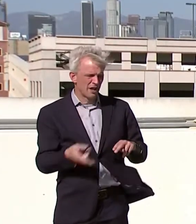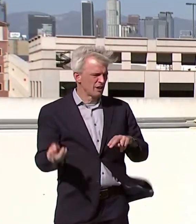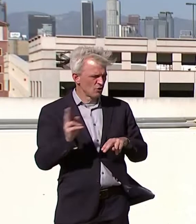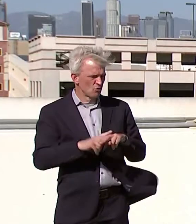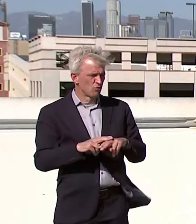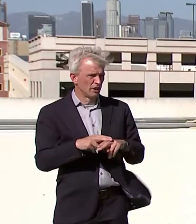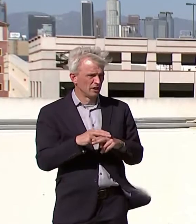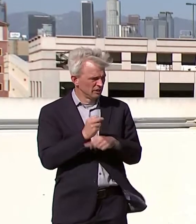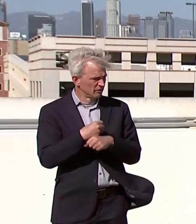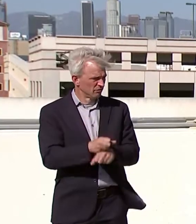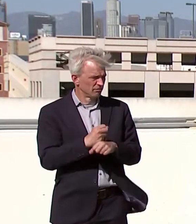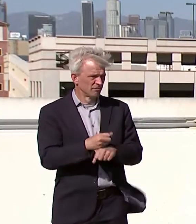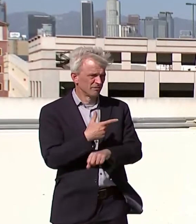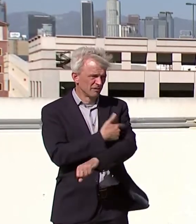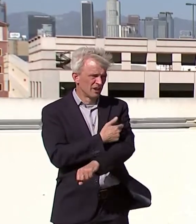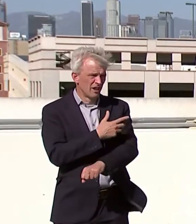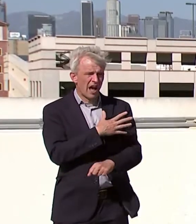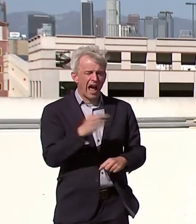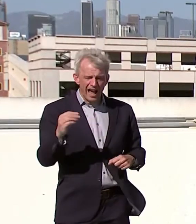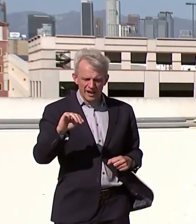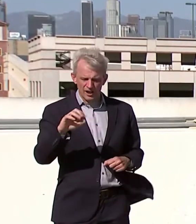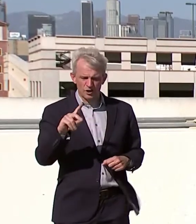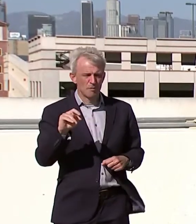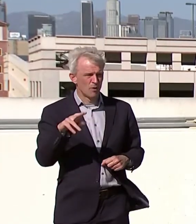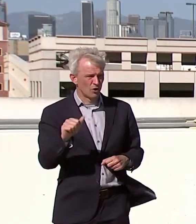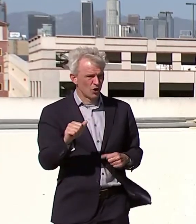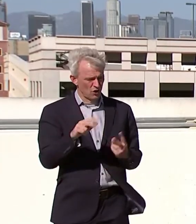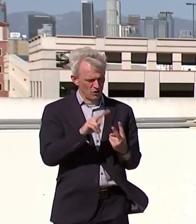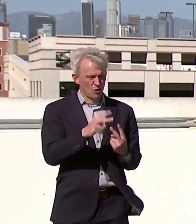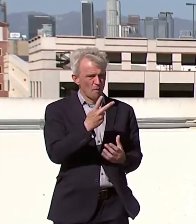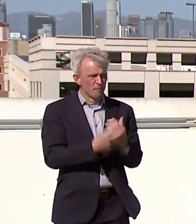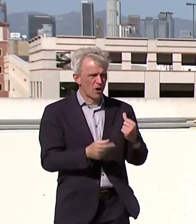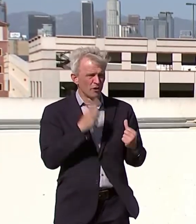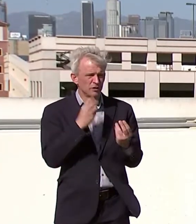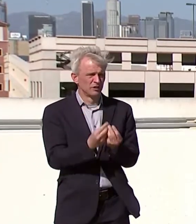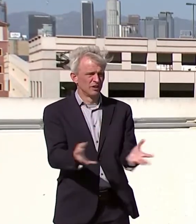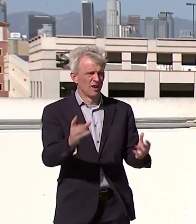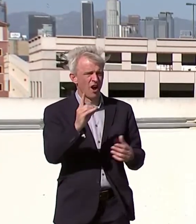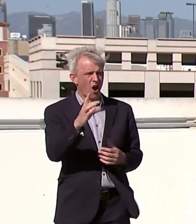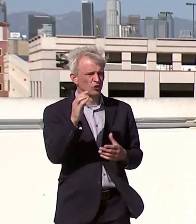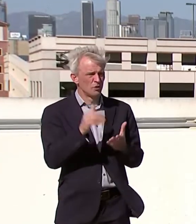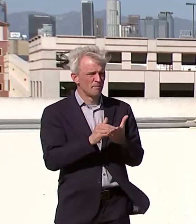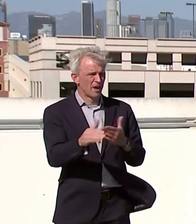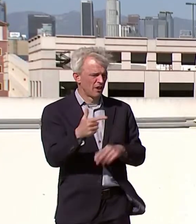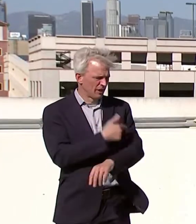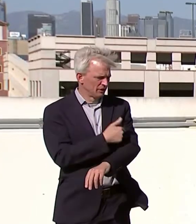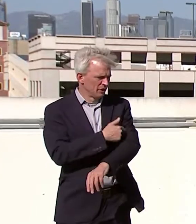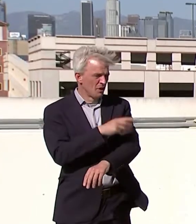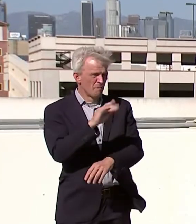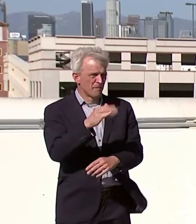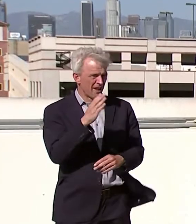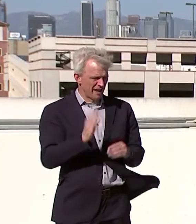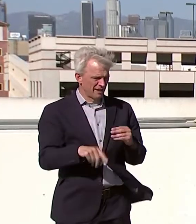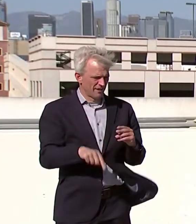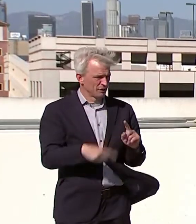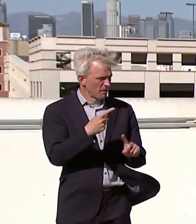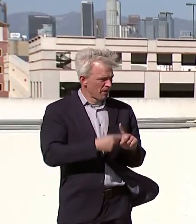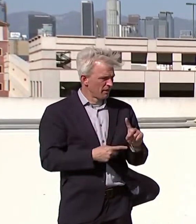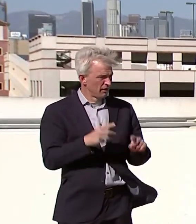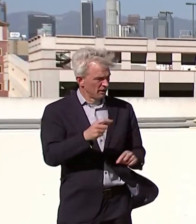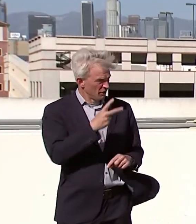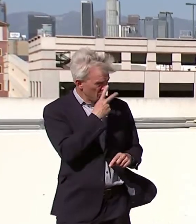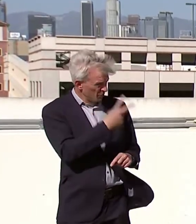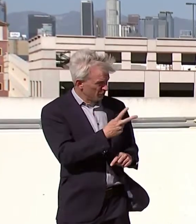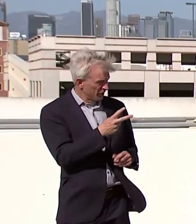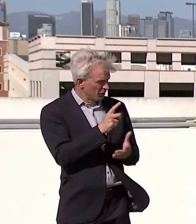mid-March, and both Pfizer and Moderna have said that they will distribute at least 100 million doses by the end of this month. Have you seen that reflected in what the county is getting?